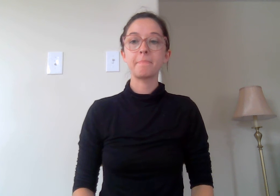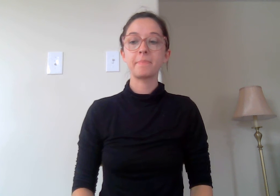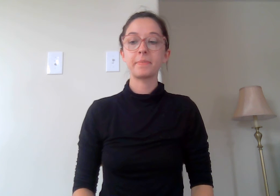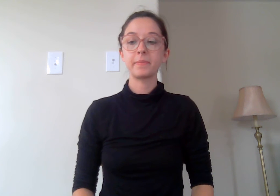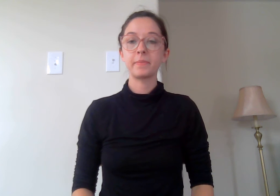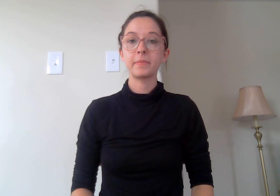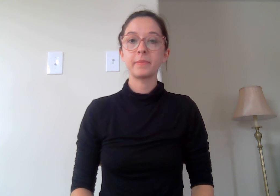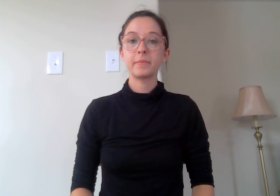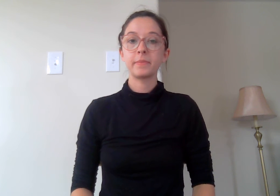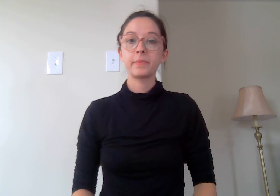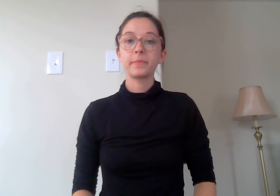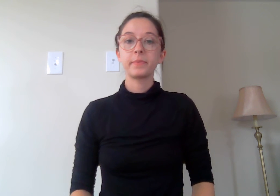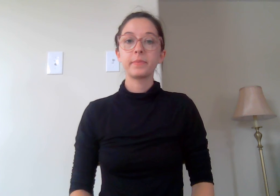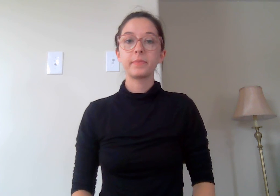to be a refresher.